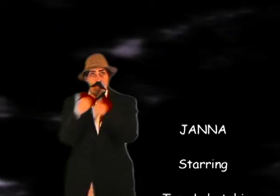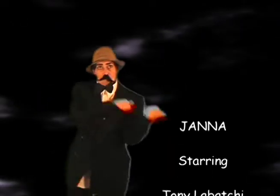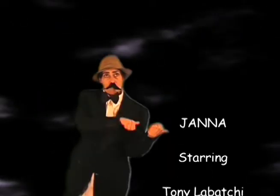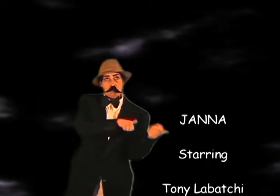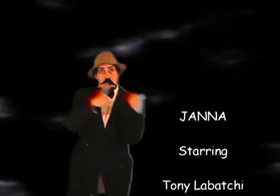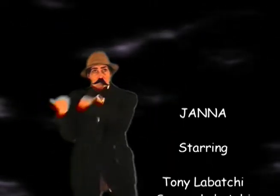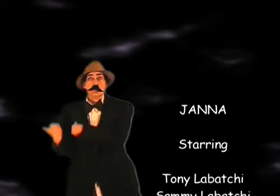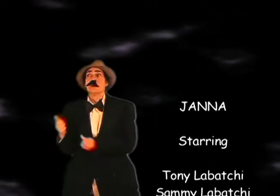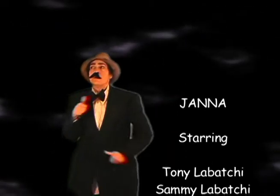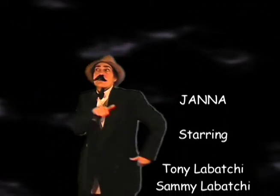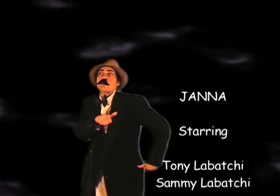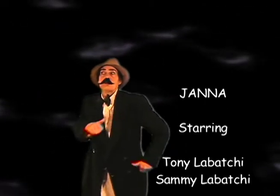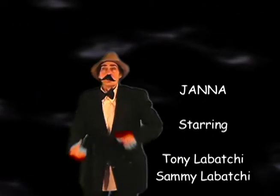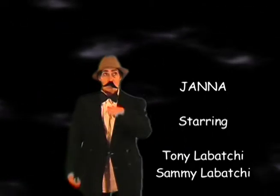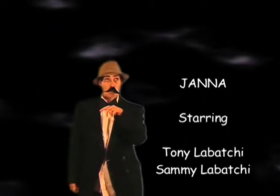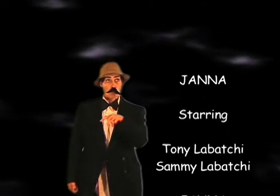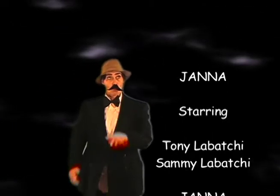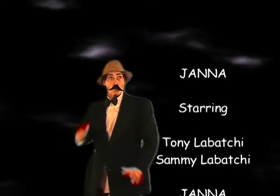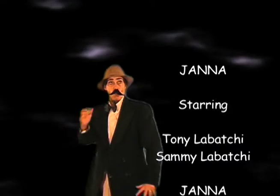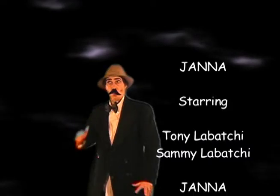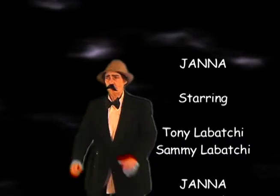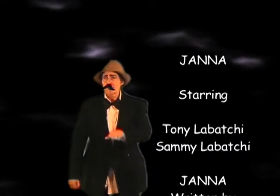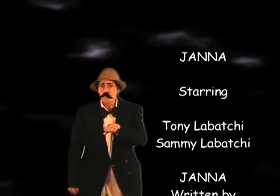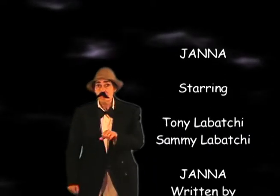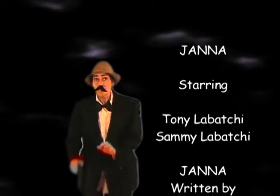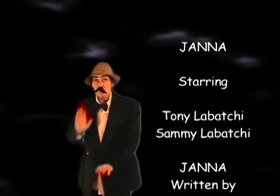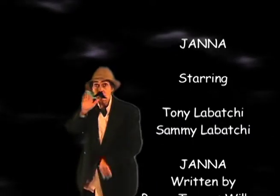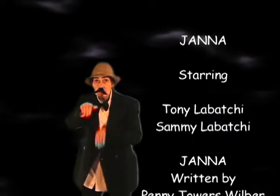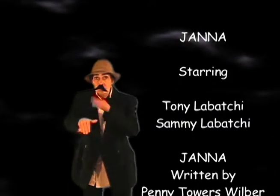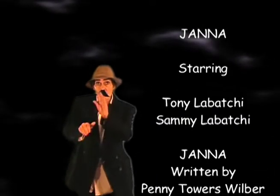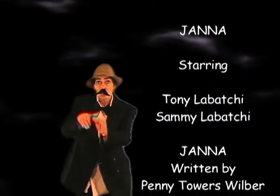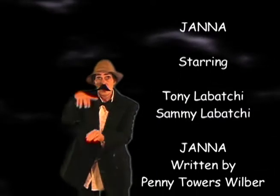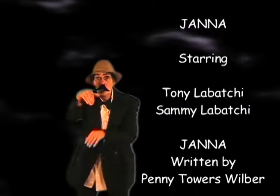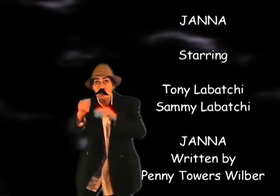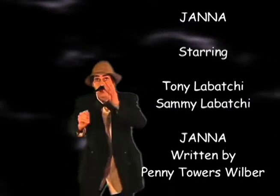Been together on the climb, Janna.